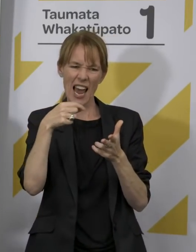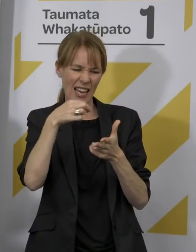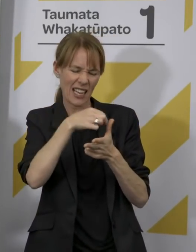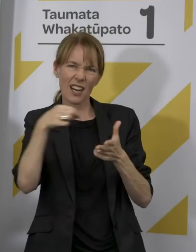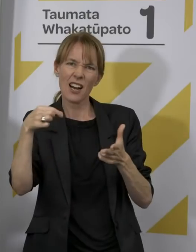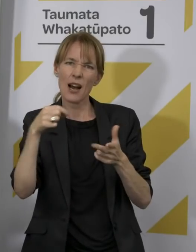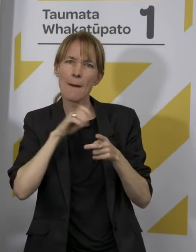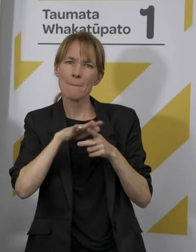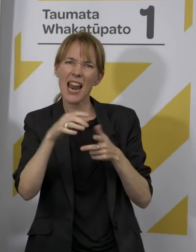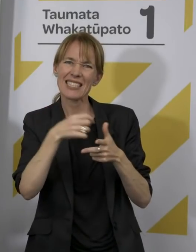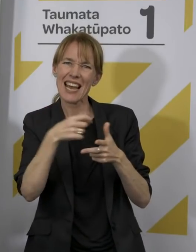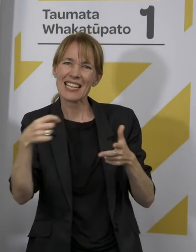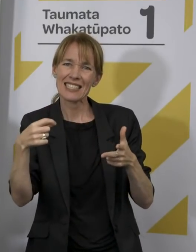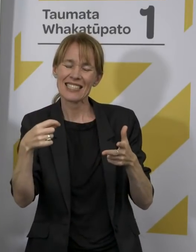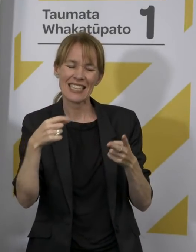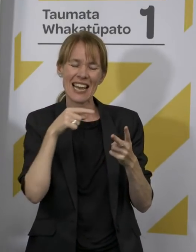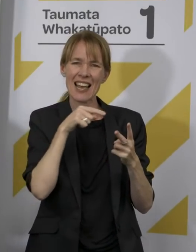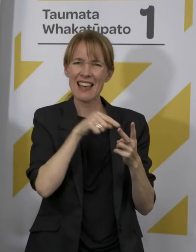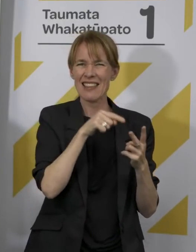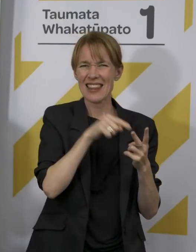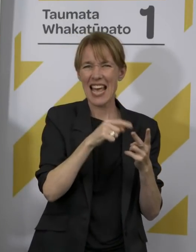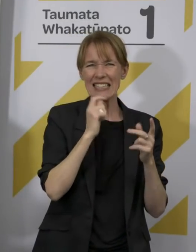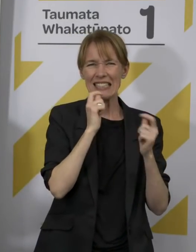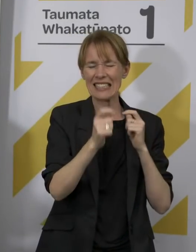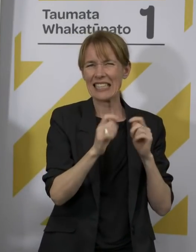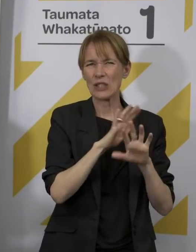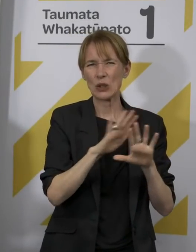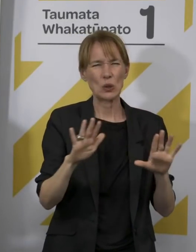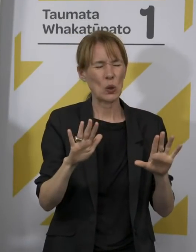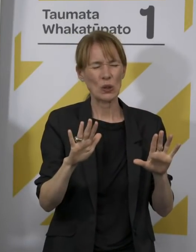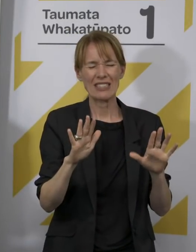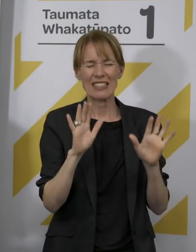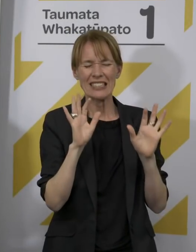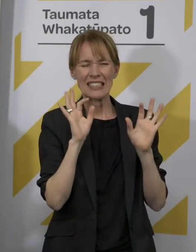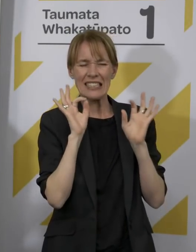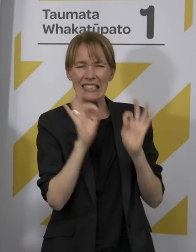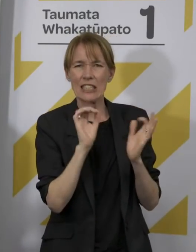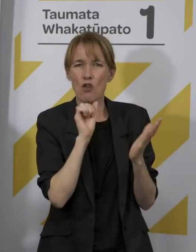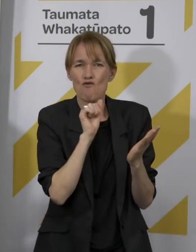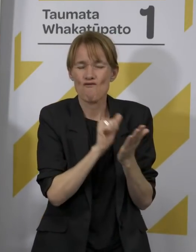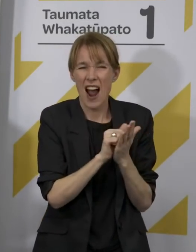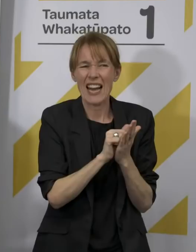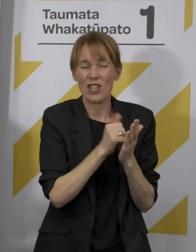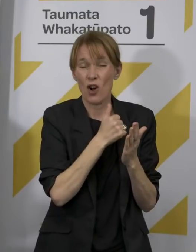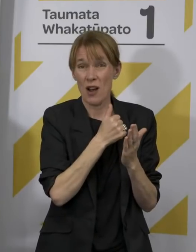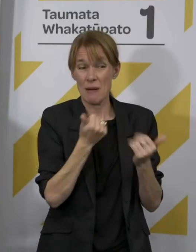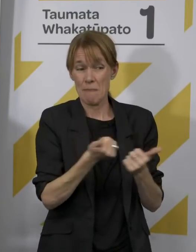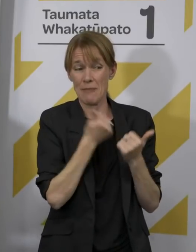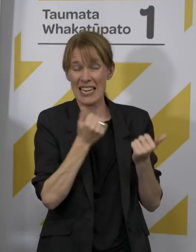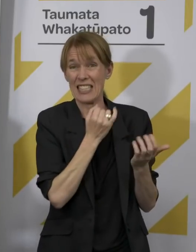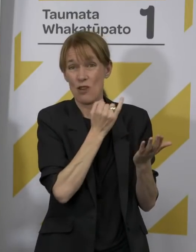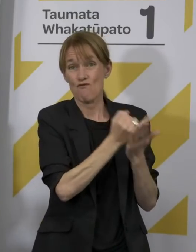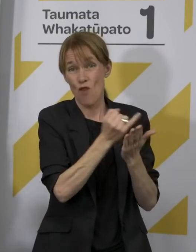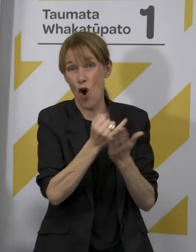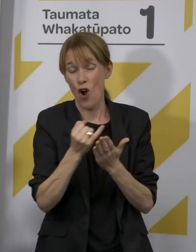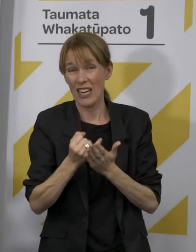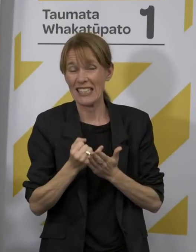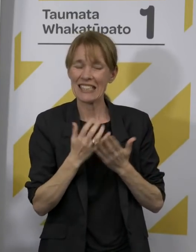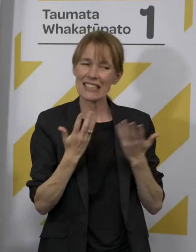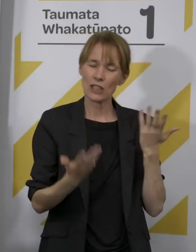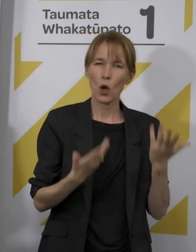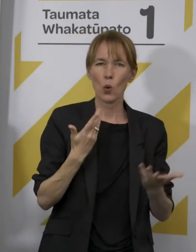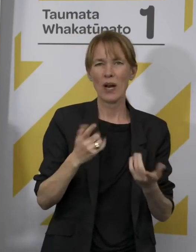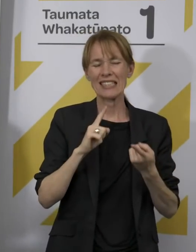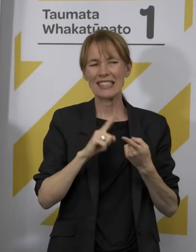not reliable enough, and whilst it could play a part in the overall sort of checking people, both